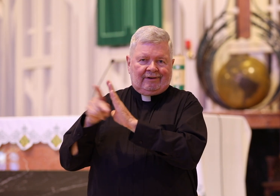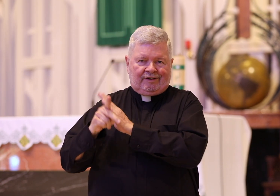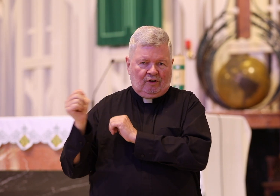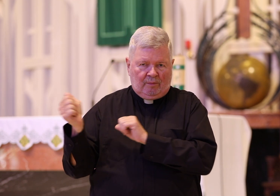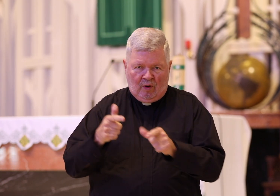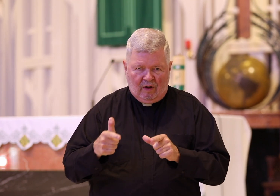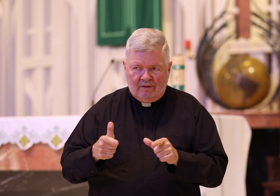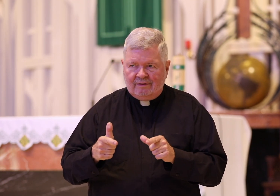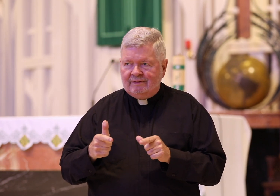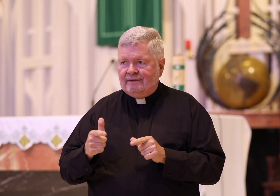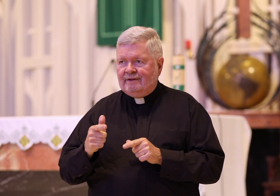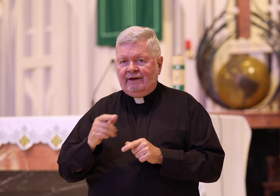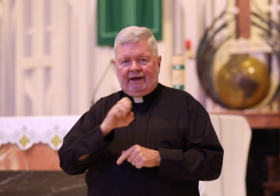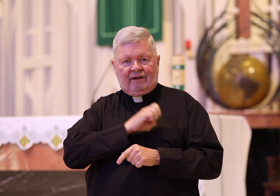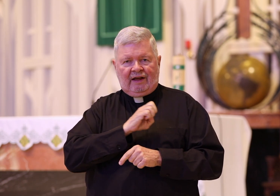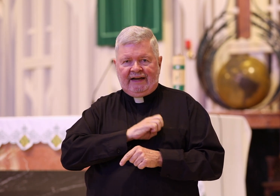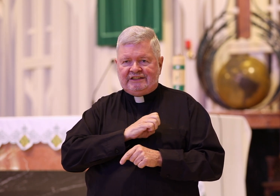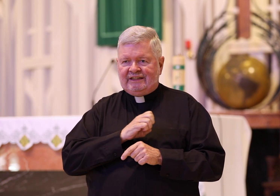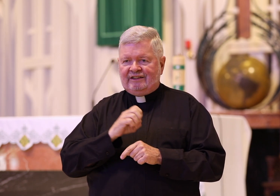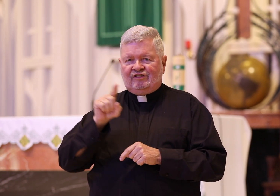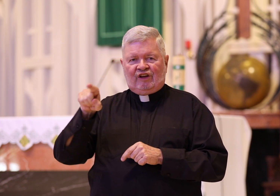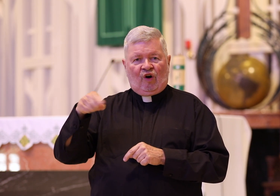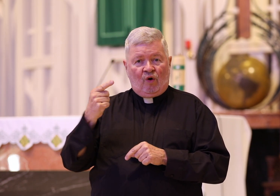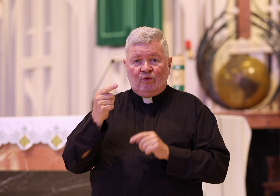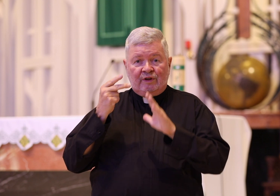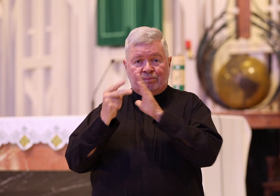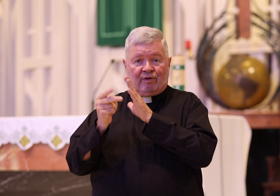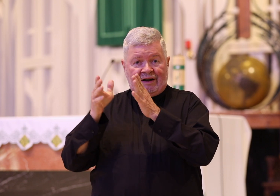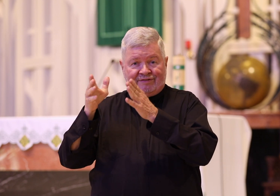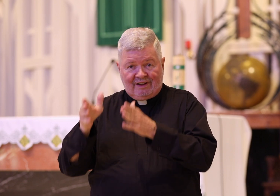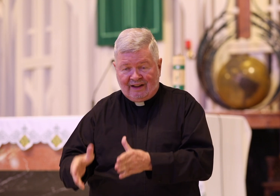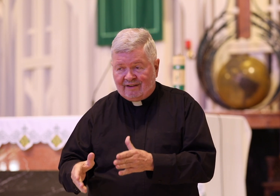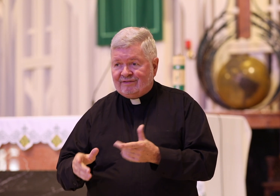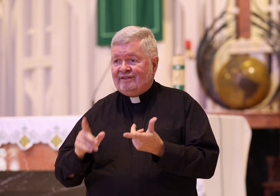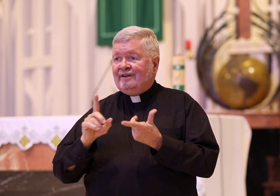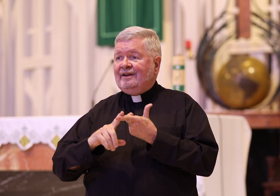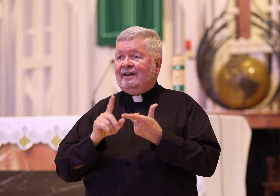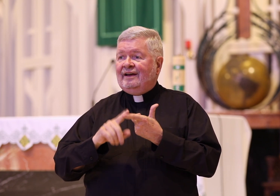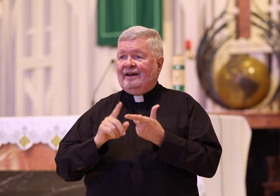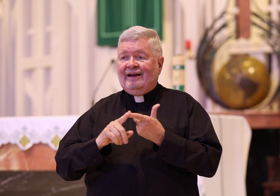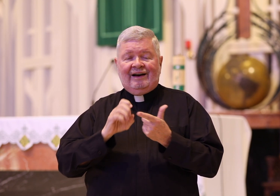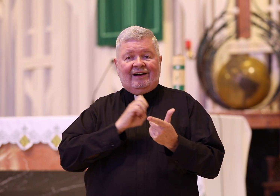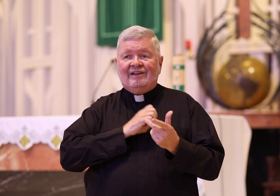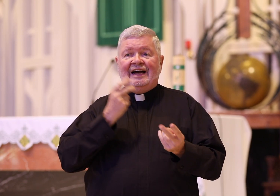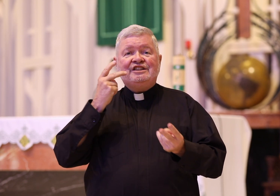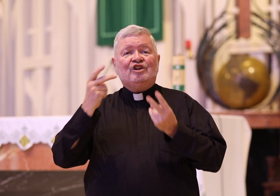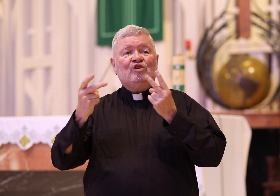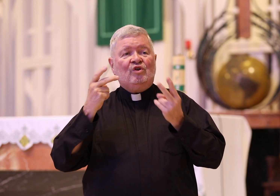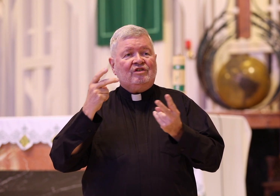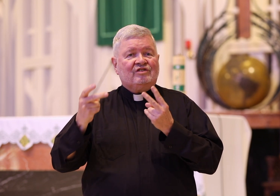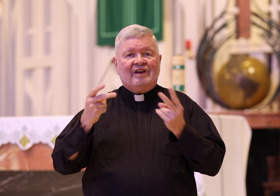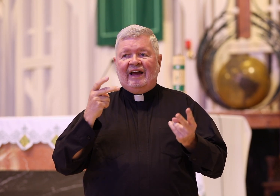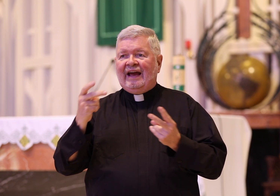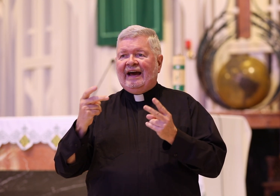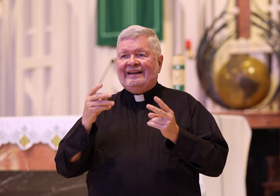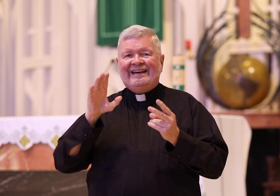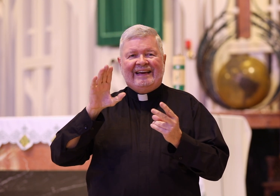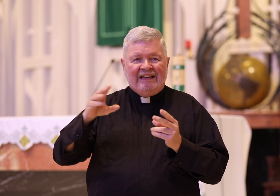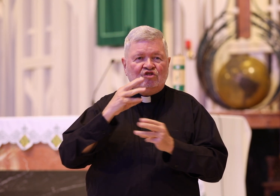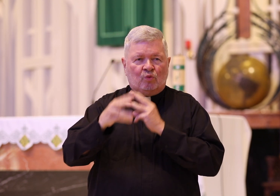killed them all. And Elijah is the only prophet left. Elijah looks at his